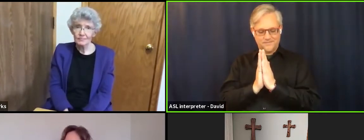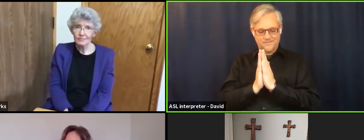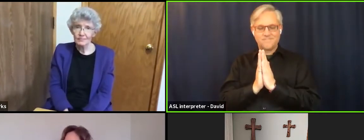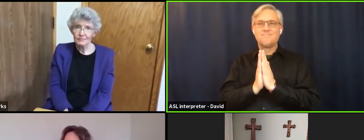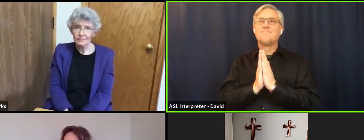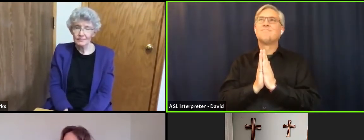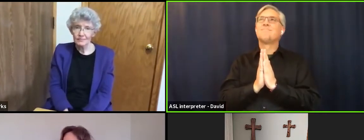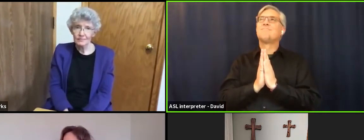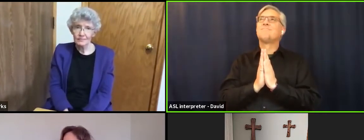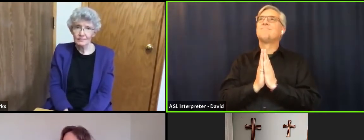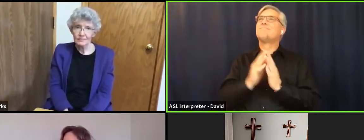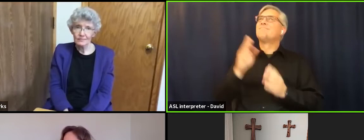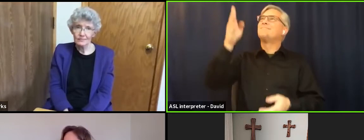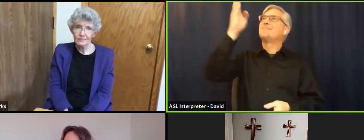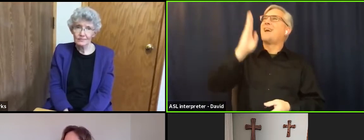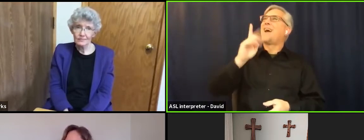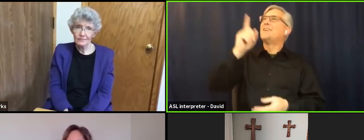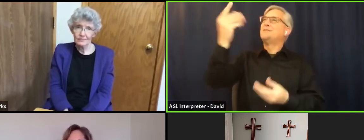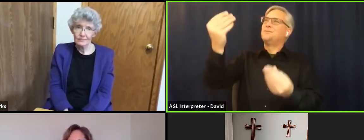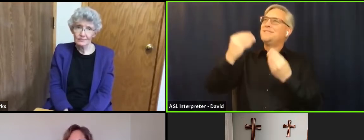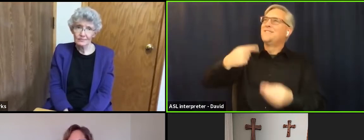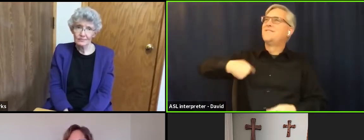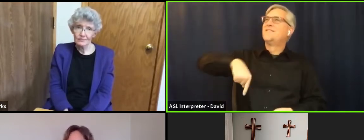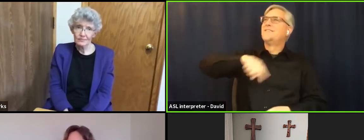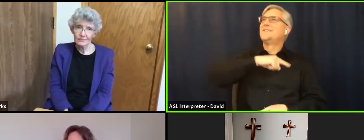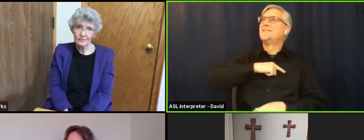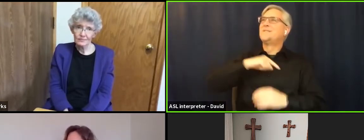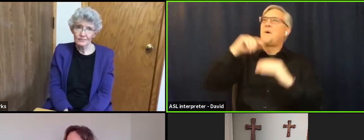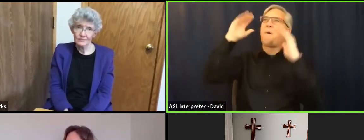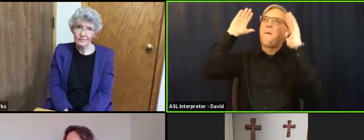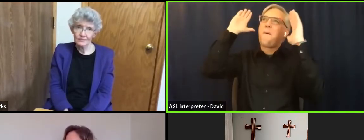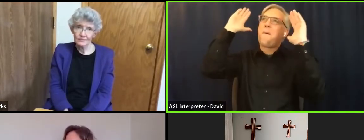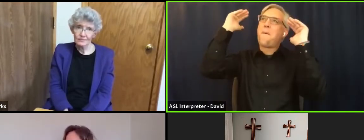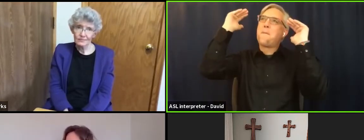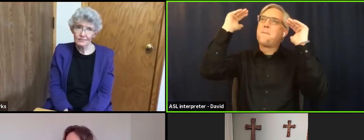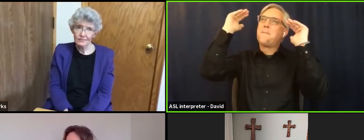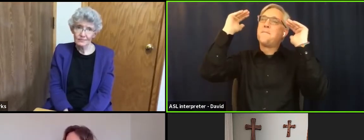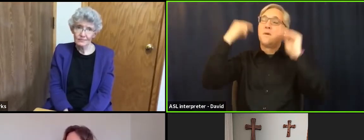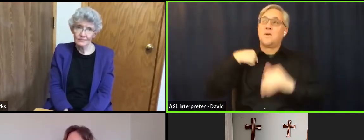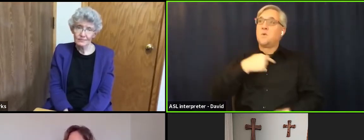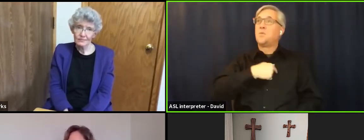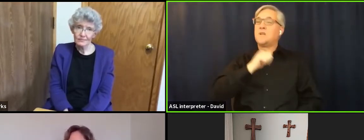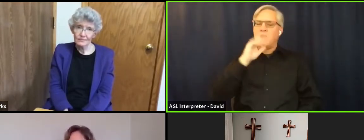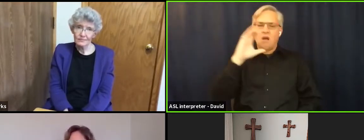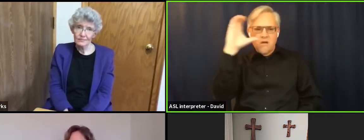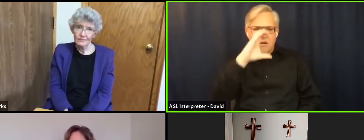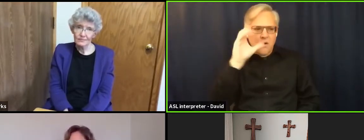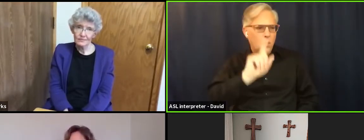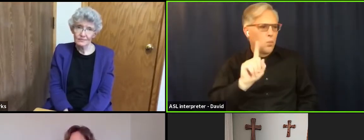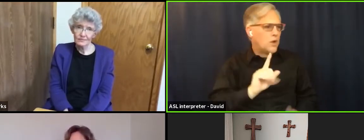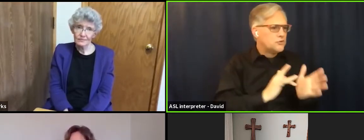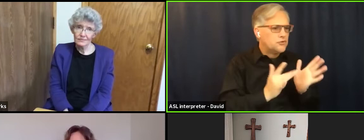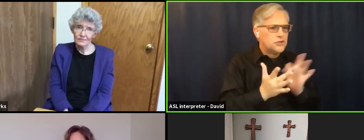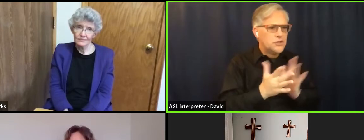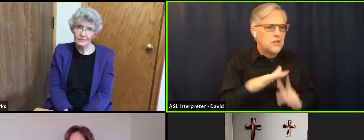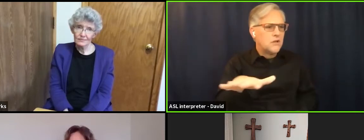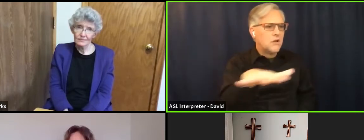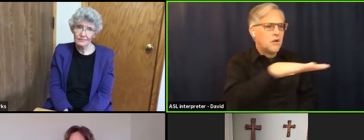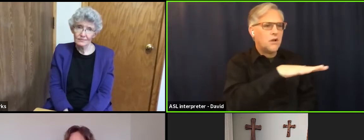God of hope, we do not look for Jesus among the dead.